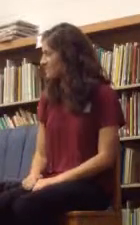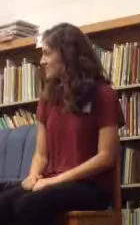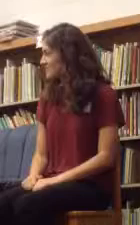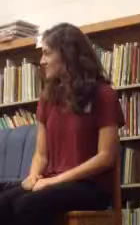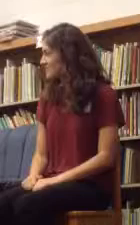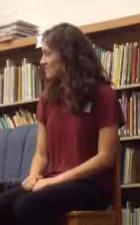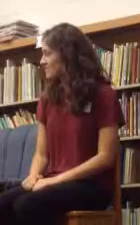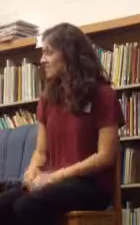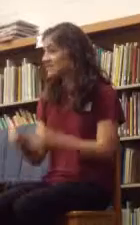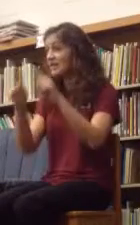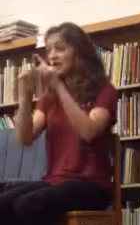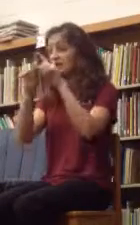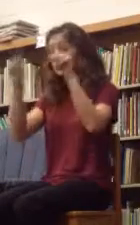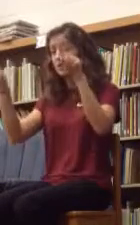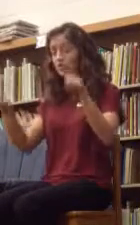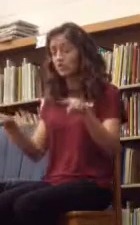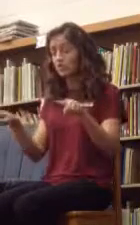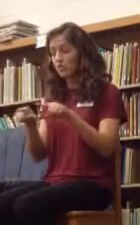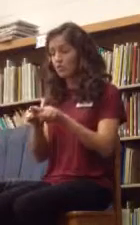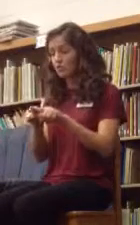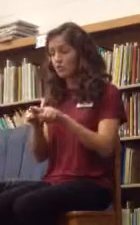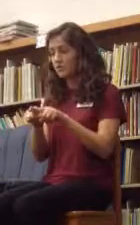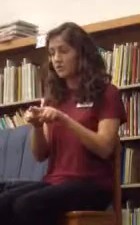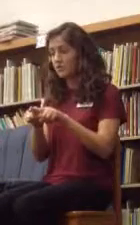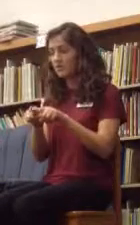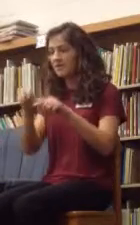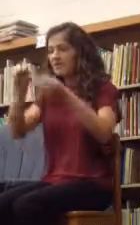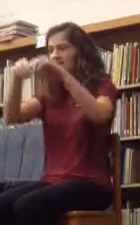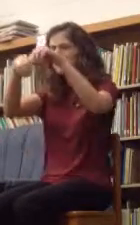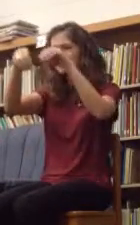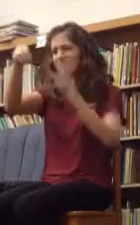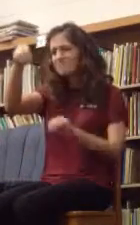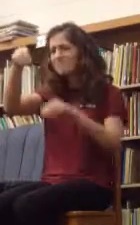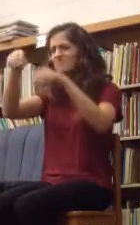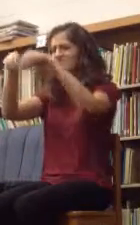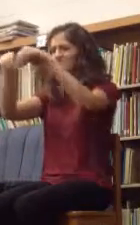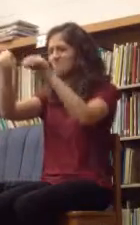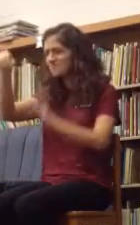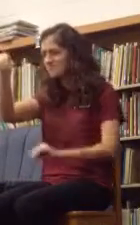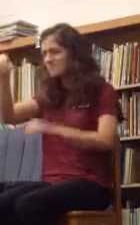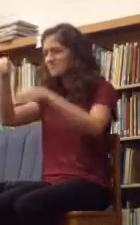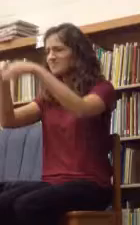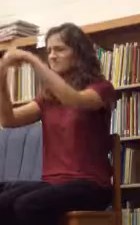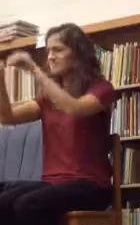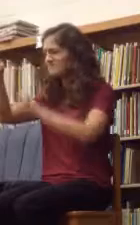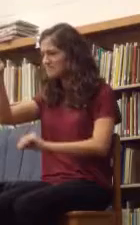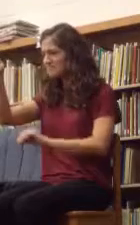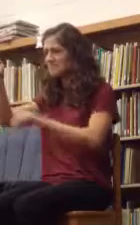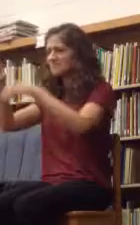the square was shredded into strips.